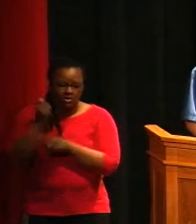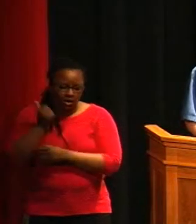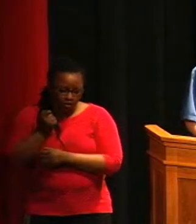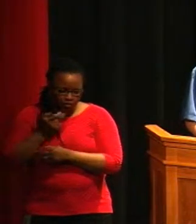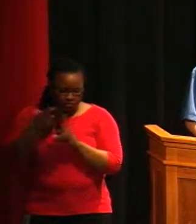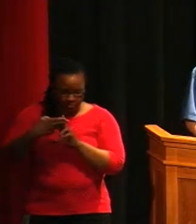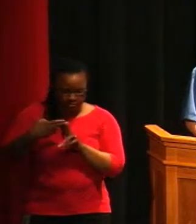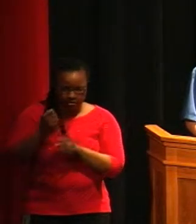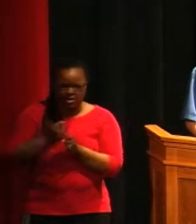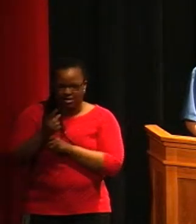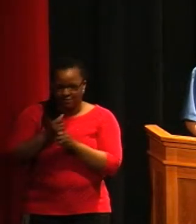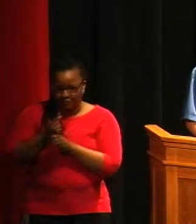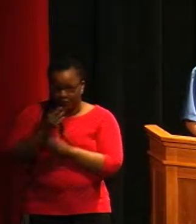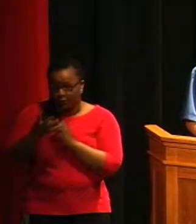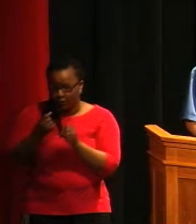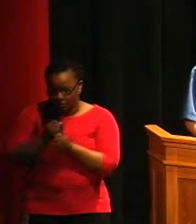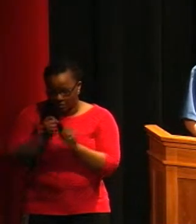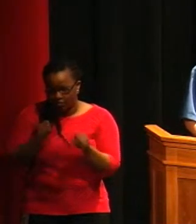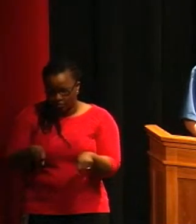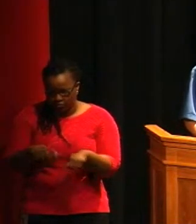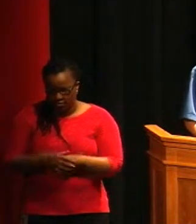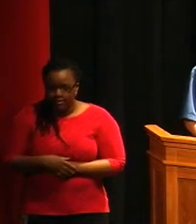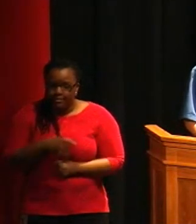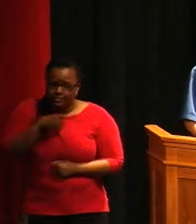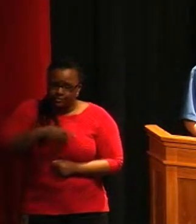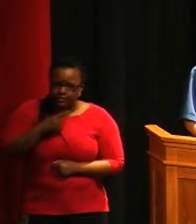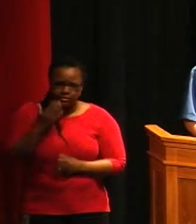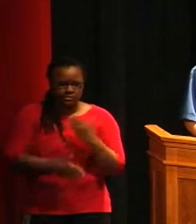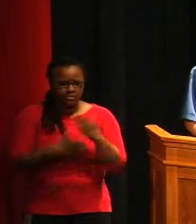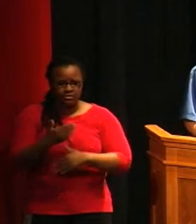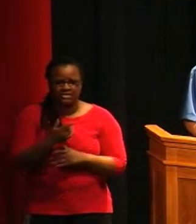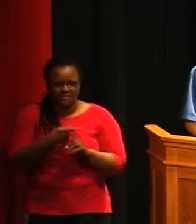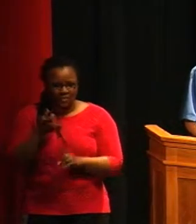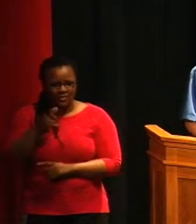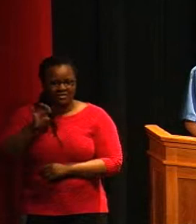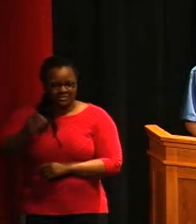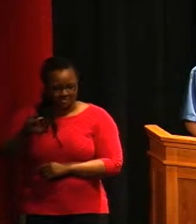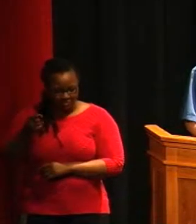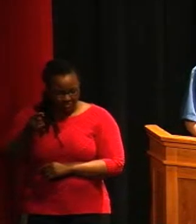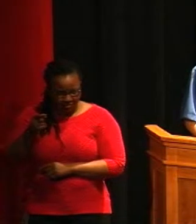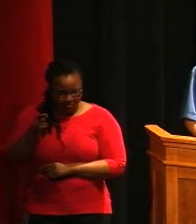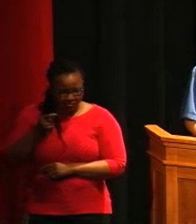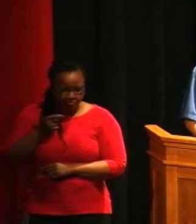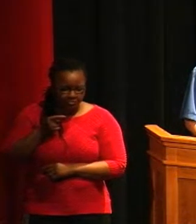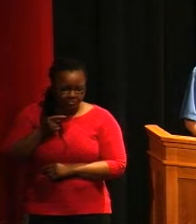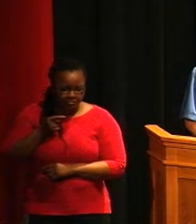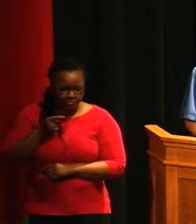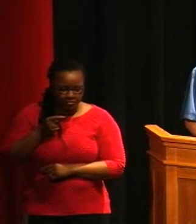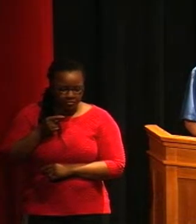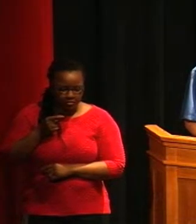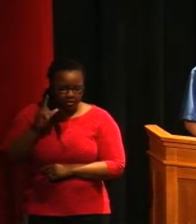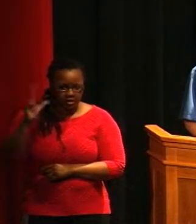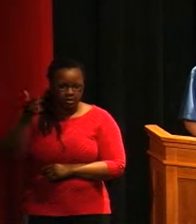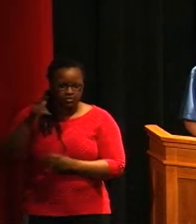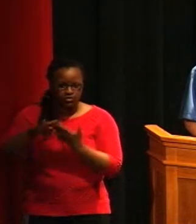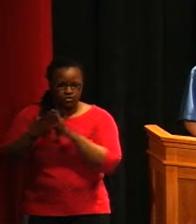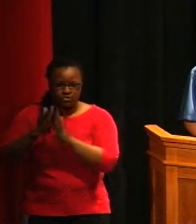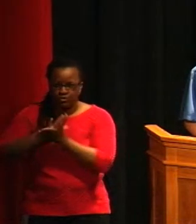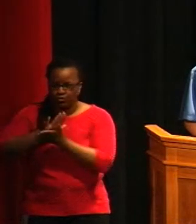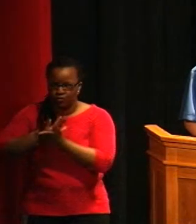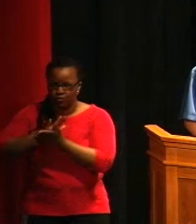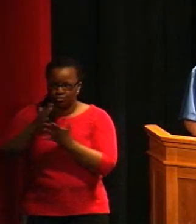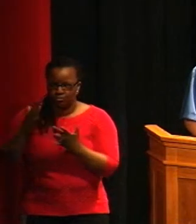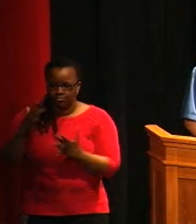the product of Lynchburg City Schools, having attended Robert S. Payne Elementary School and Linkhorn Middle.